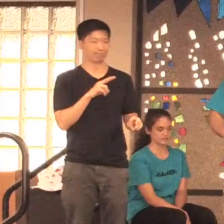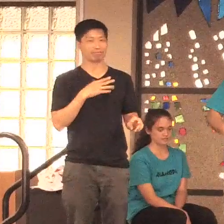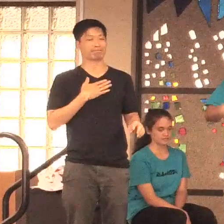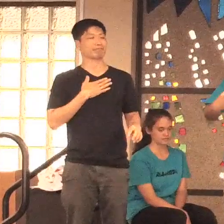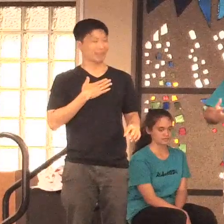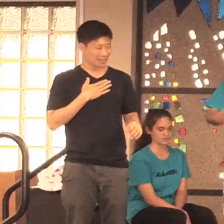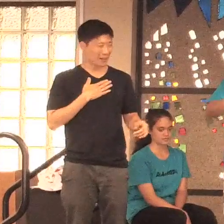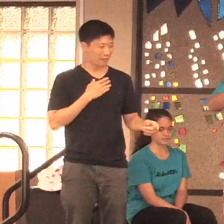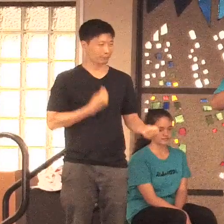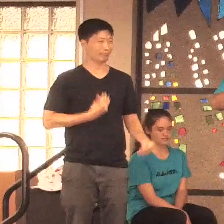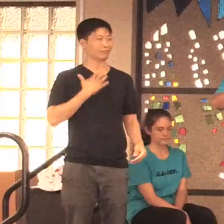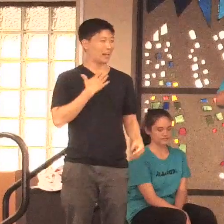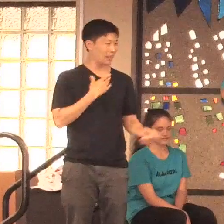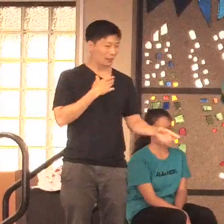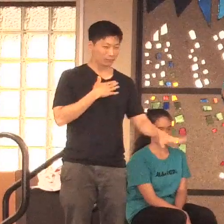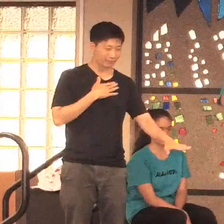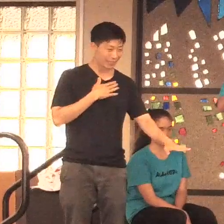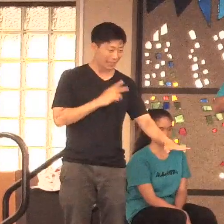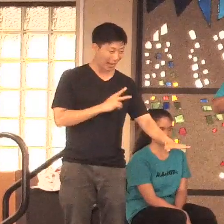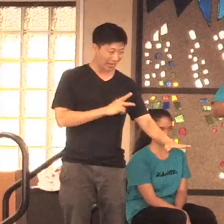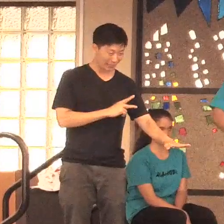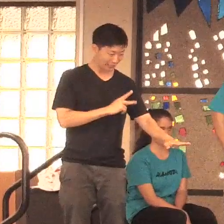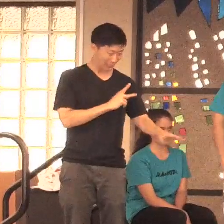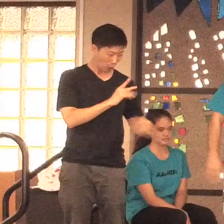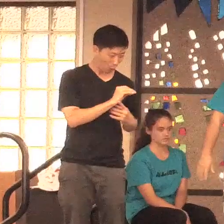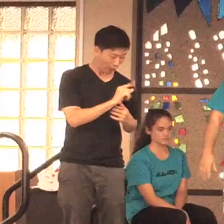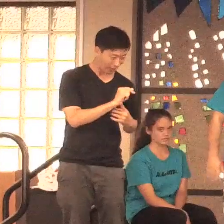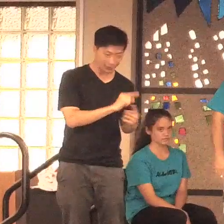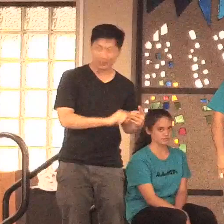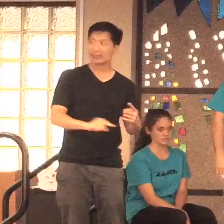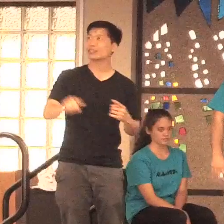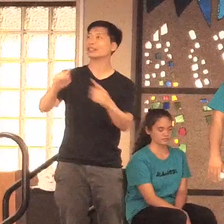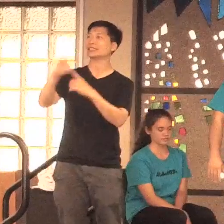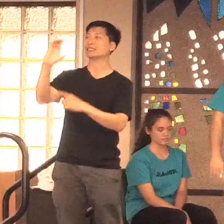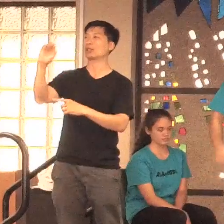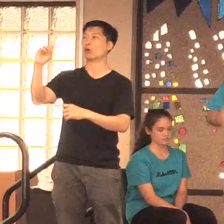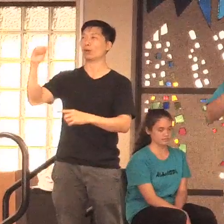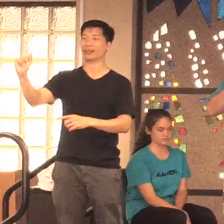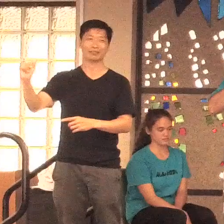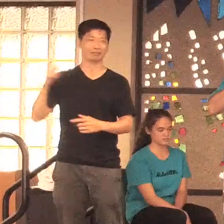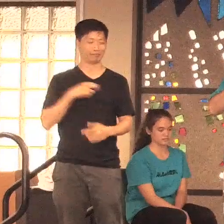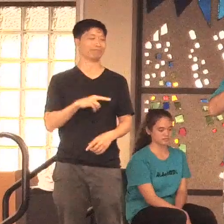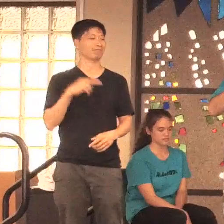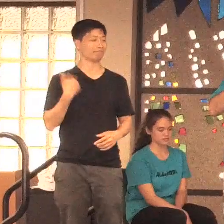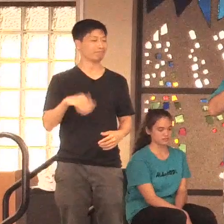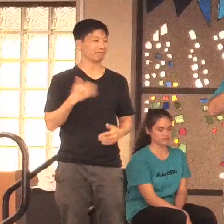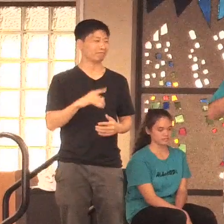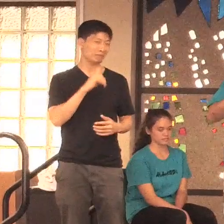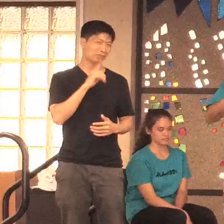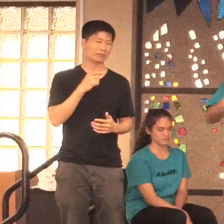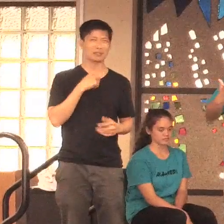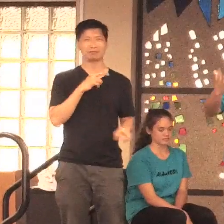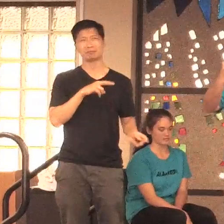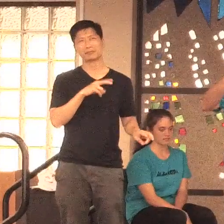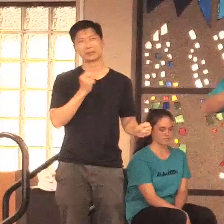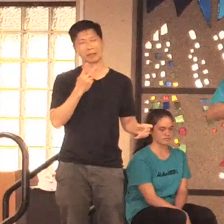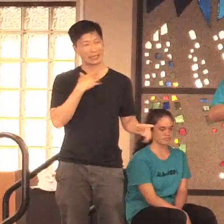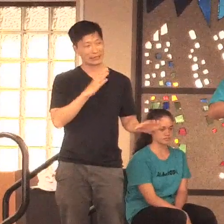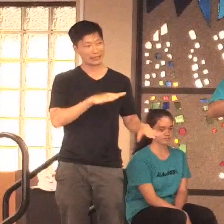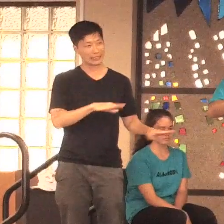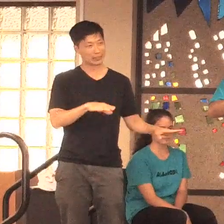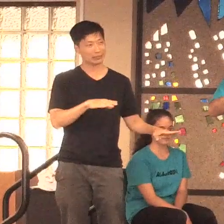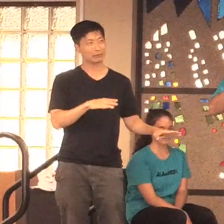become K quota to C quotas. And it's I've seen kids come